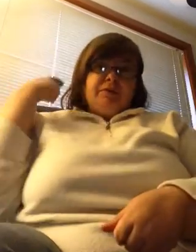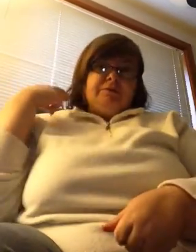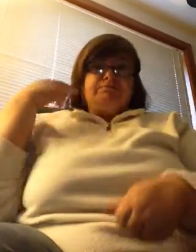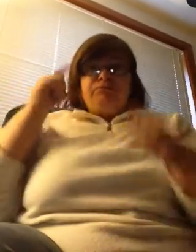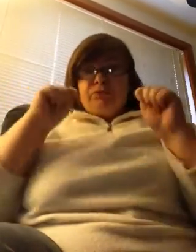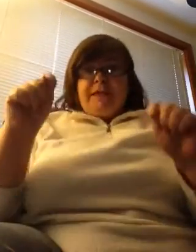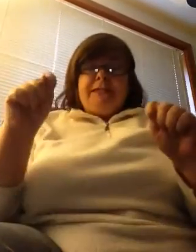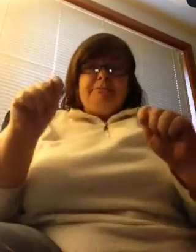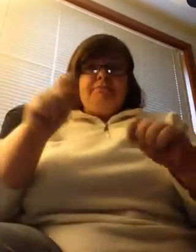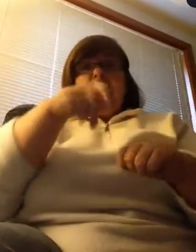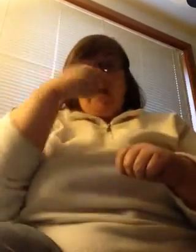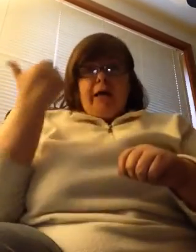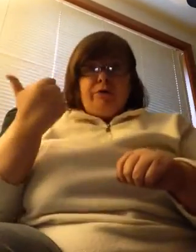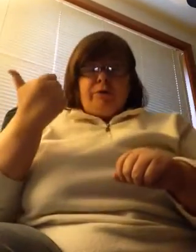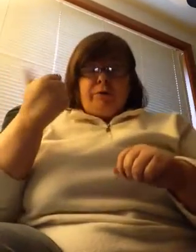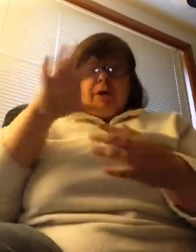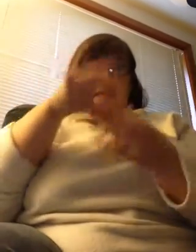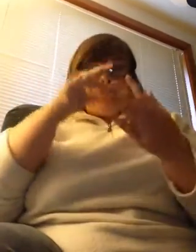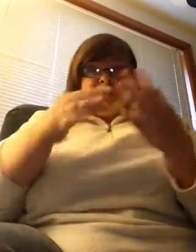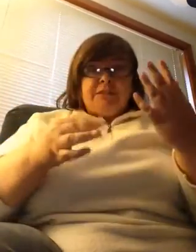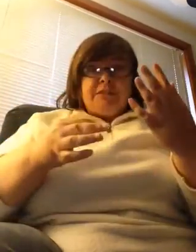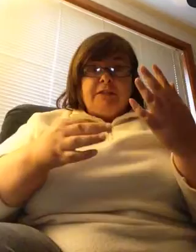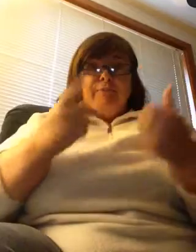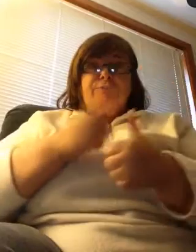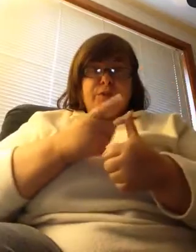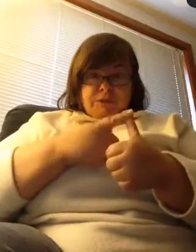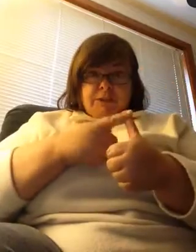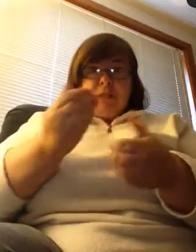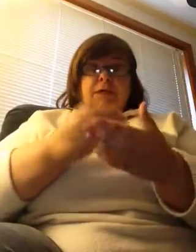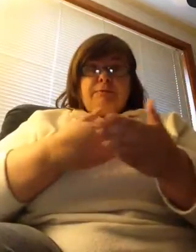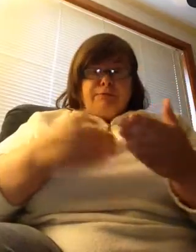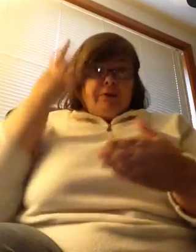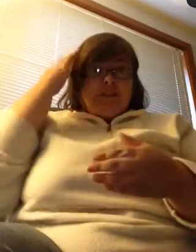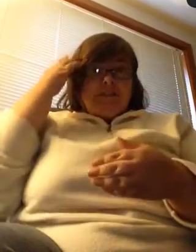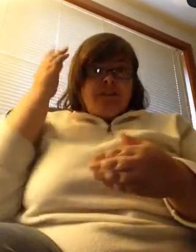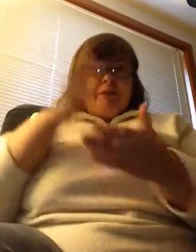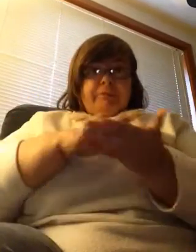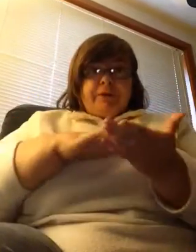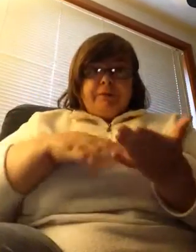they were trying other options first before considering Braille.